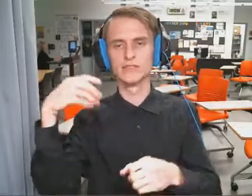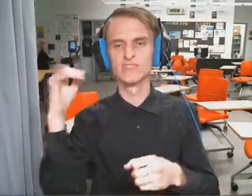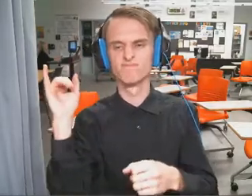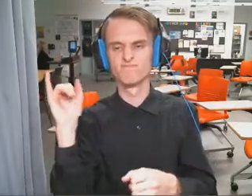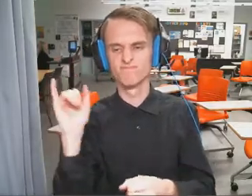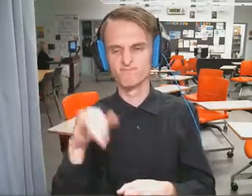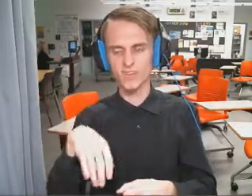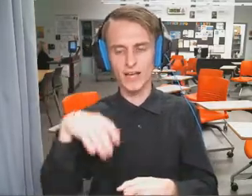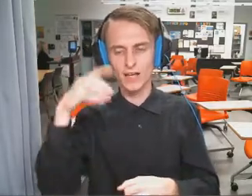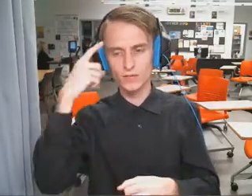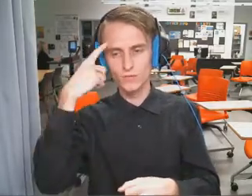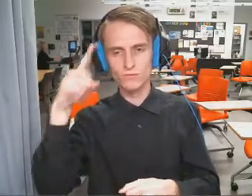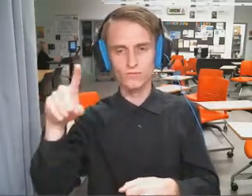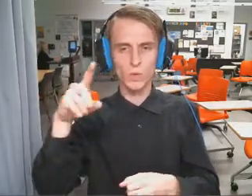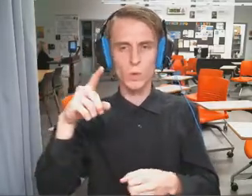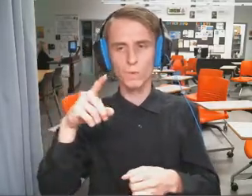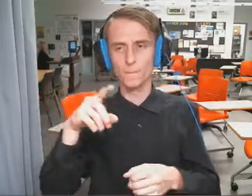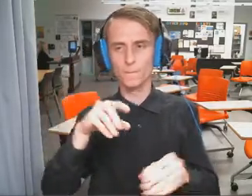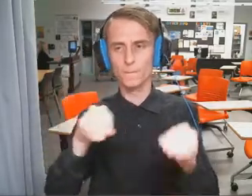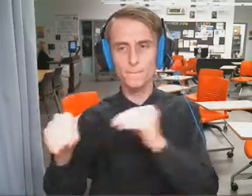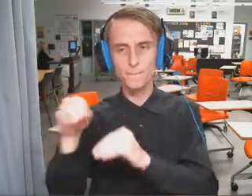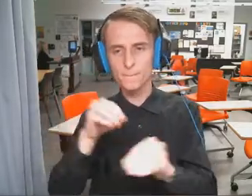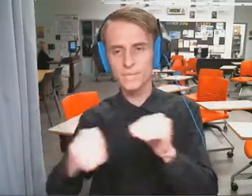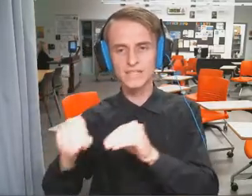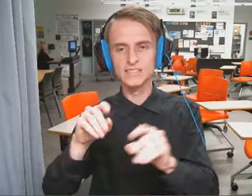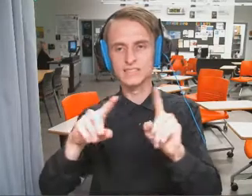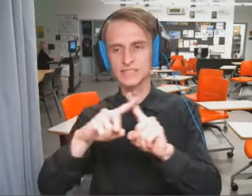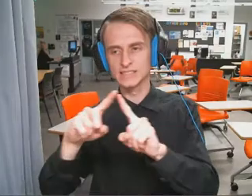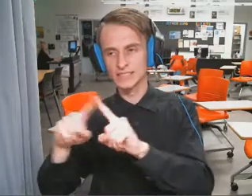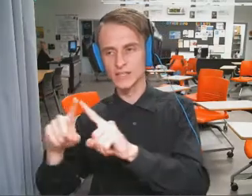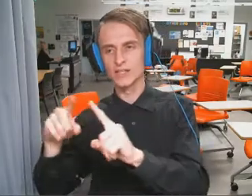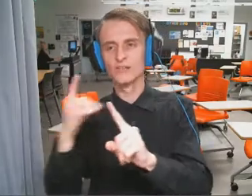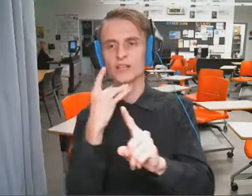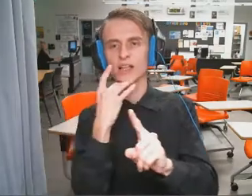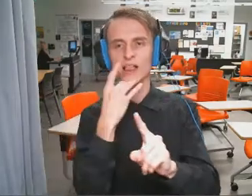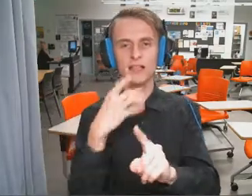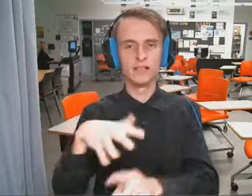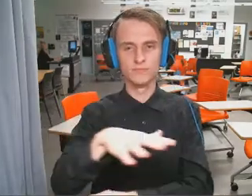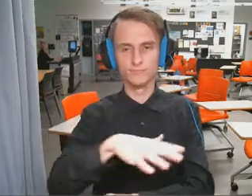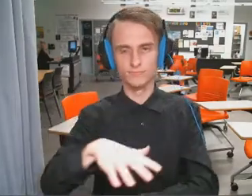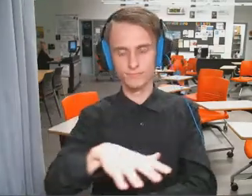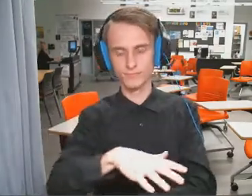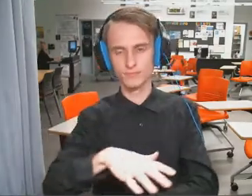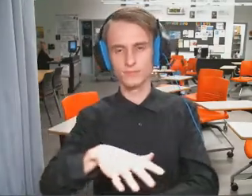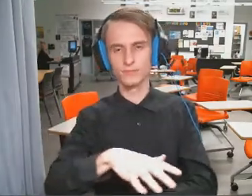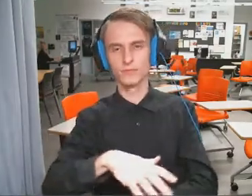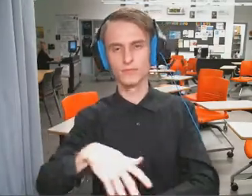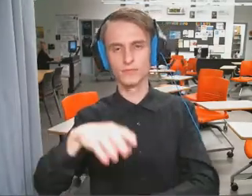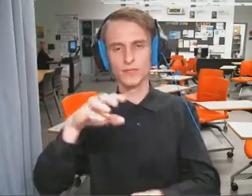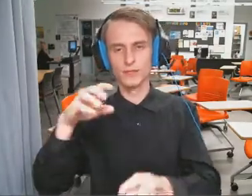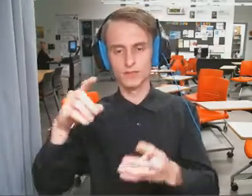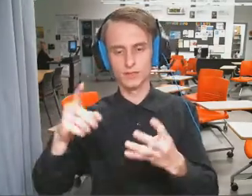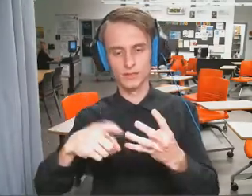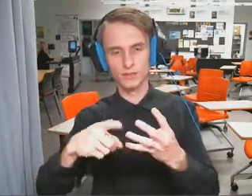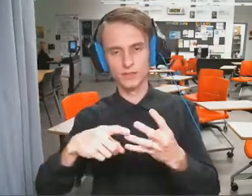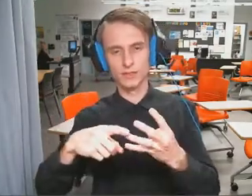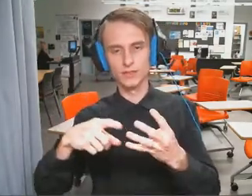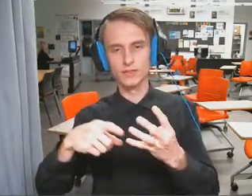So, and the last is the brow bone. Brow bone, right here where the eyebrows grow.